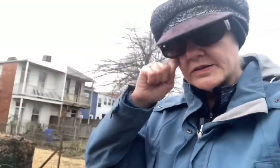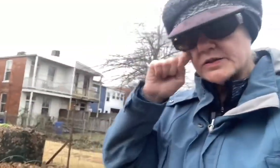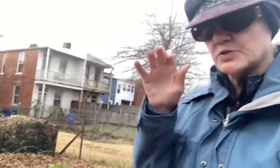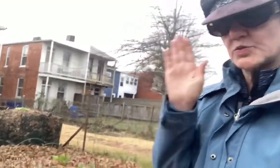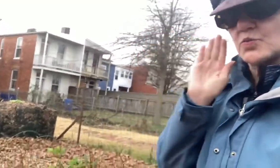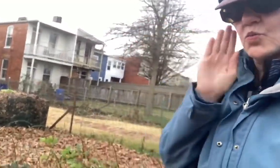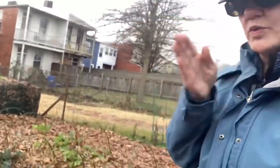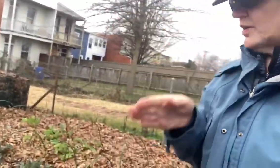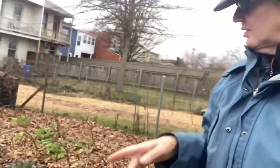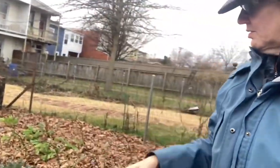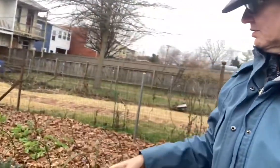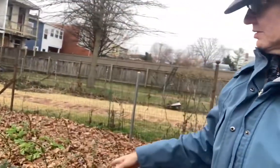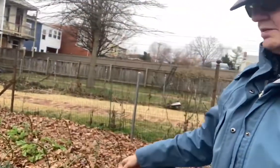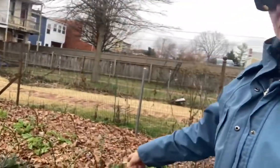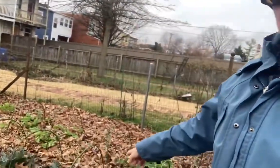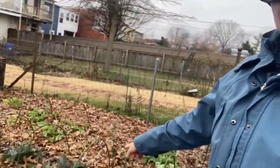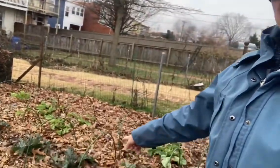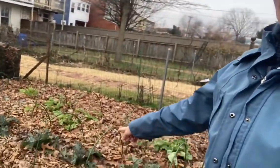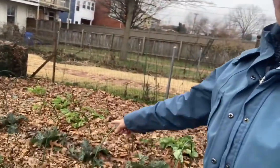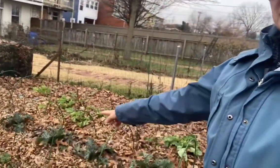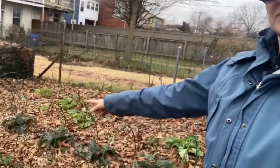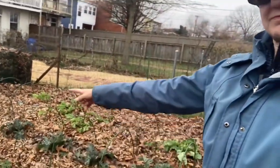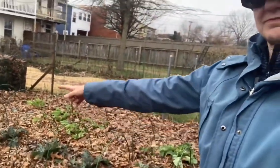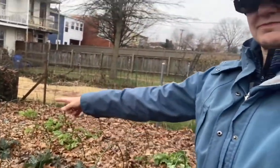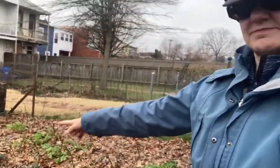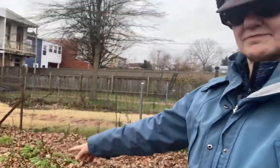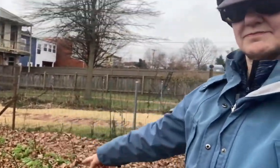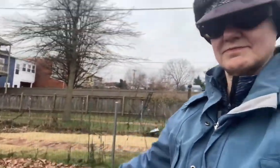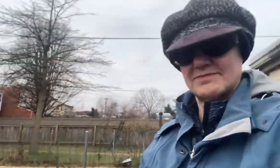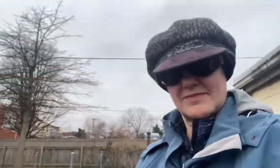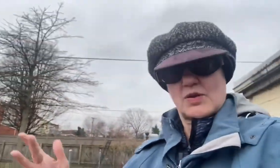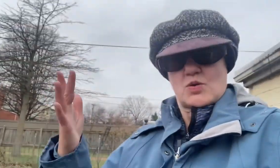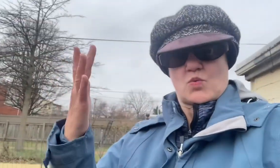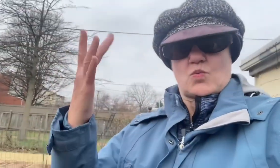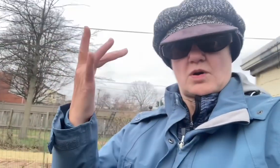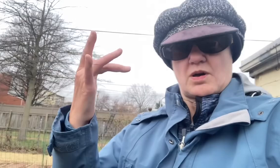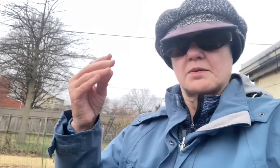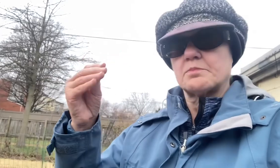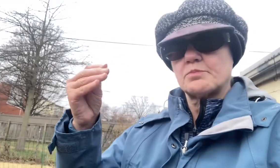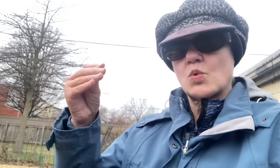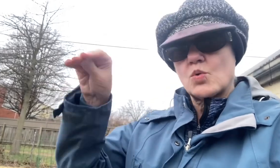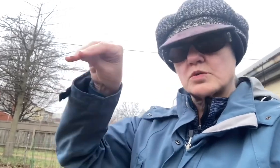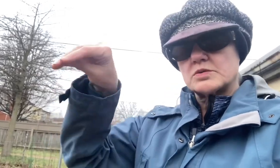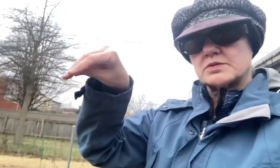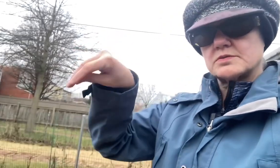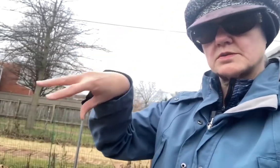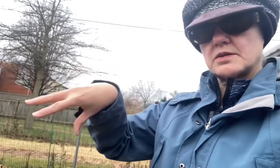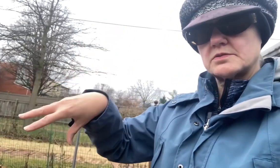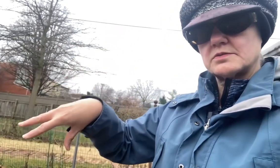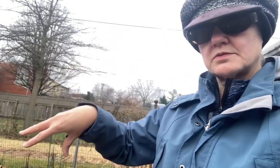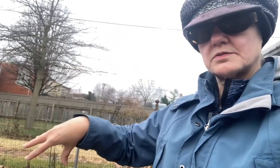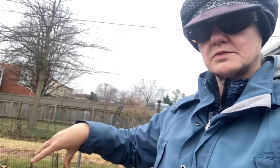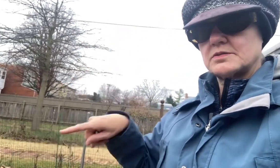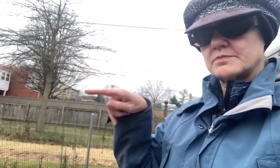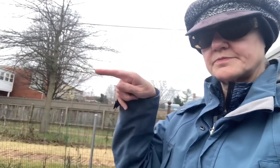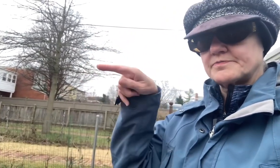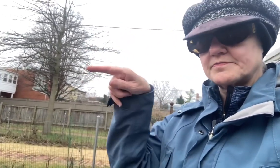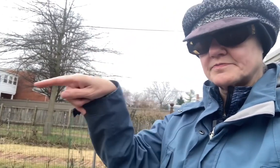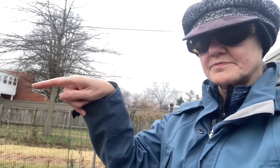Now we're going to plant out those onions right along here because this side of the garden gets more